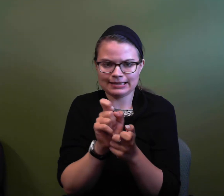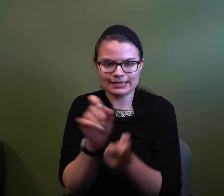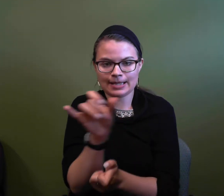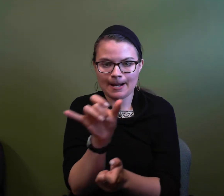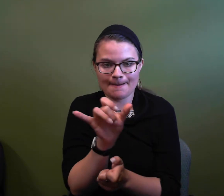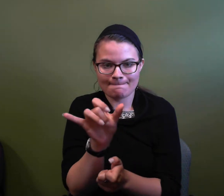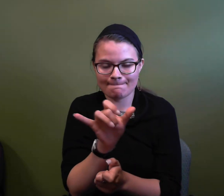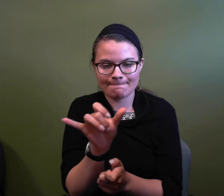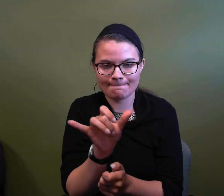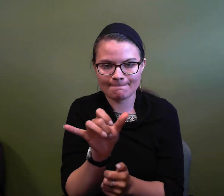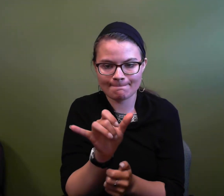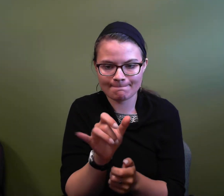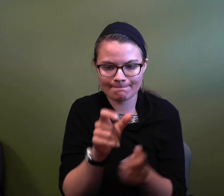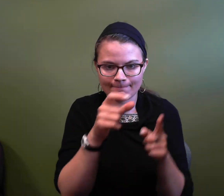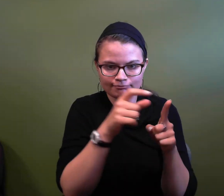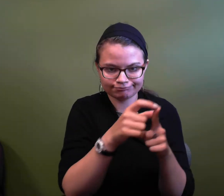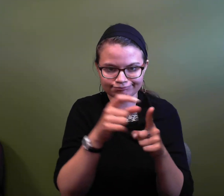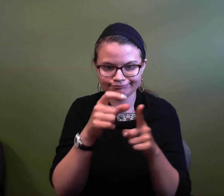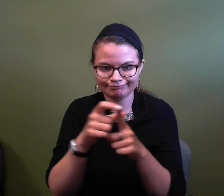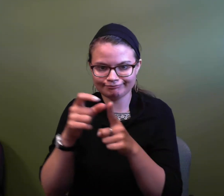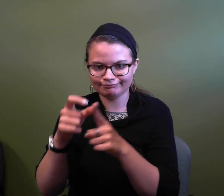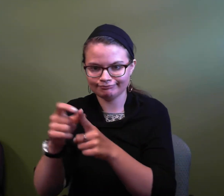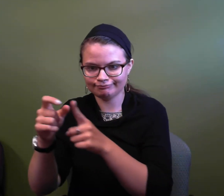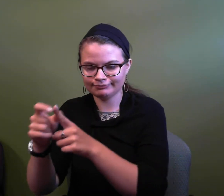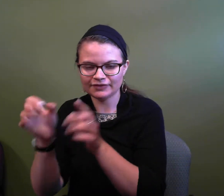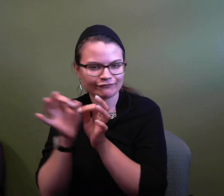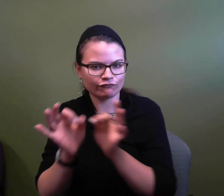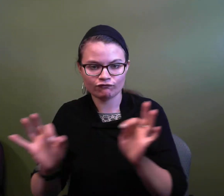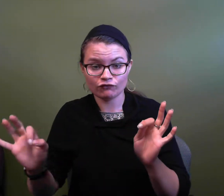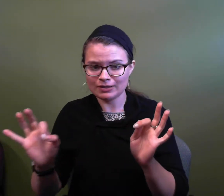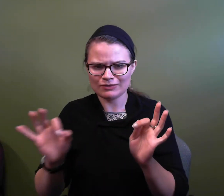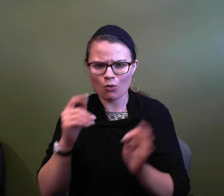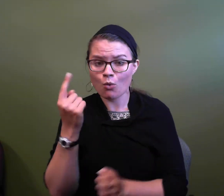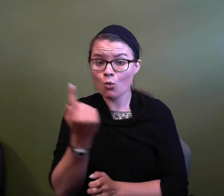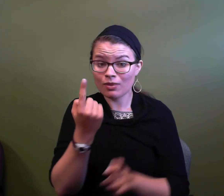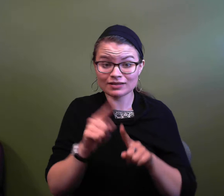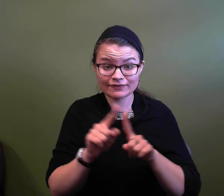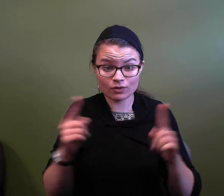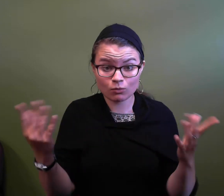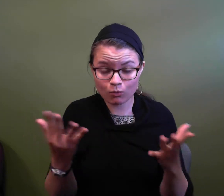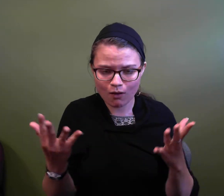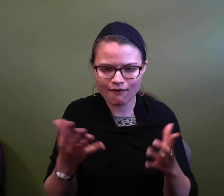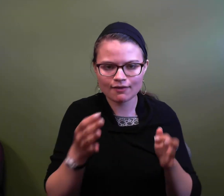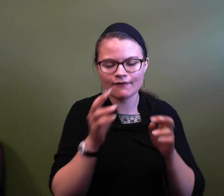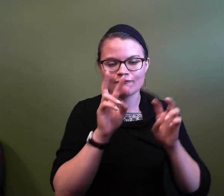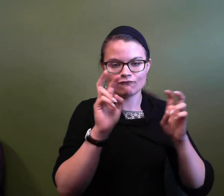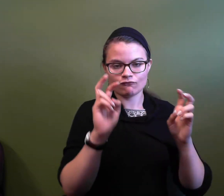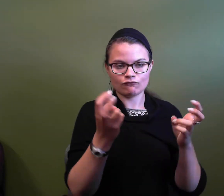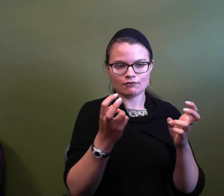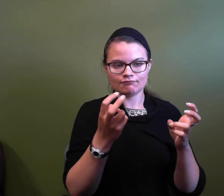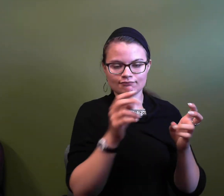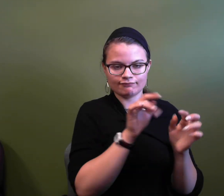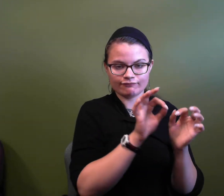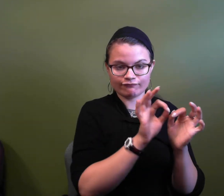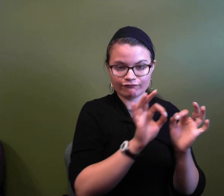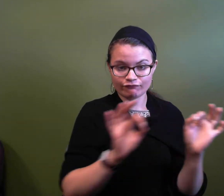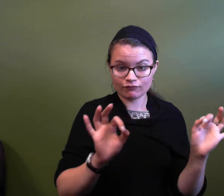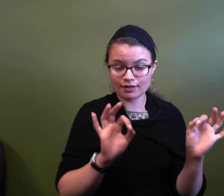and because. The student here has used the exact same wording that is in the question. So if you do this